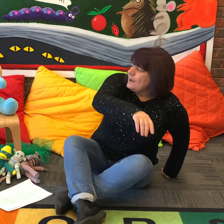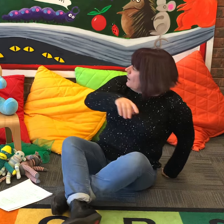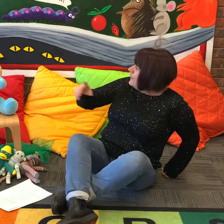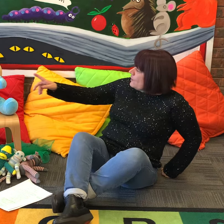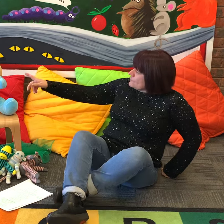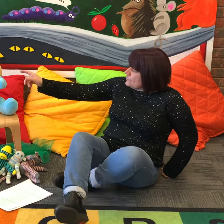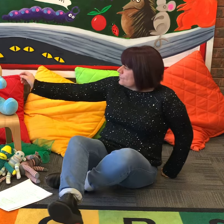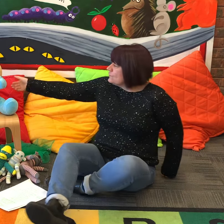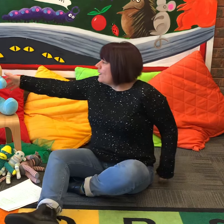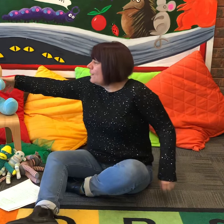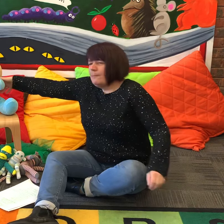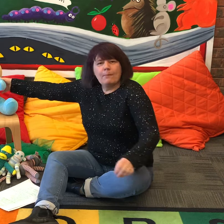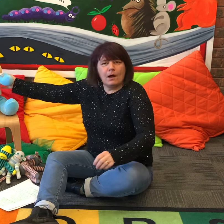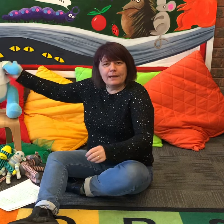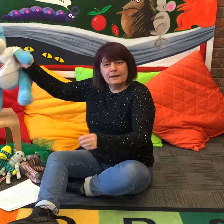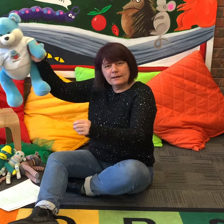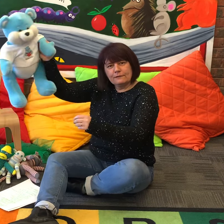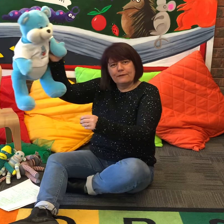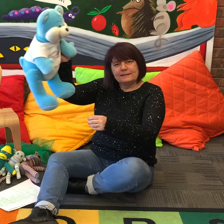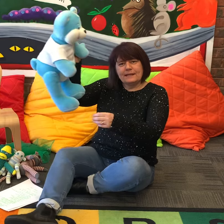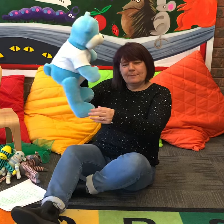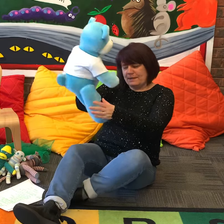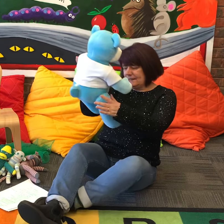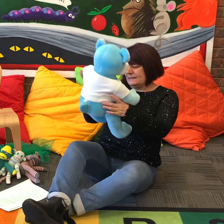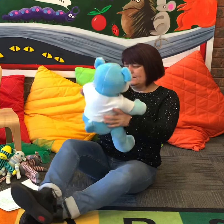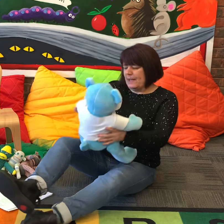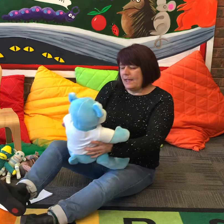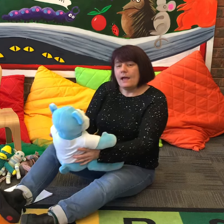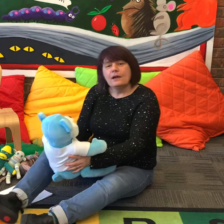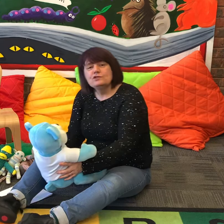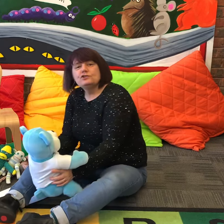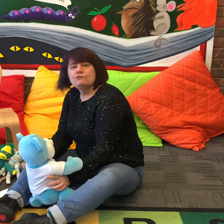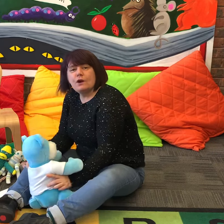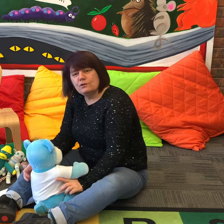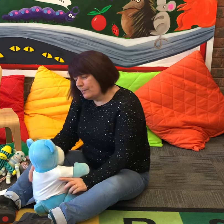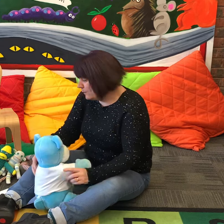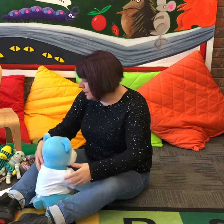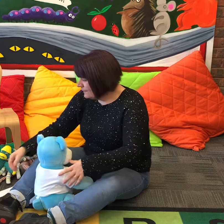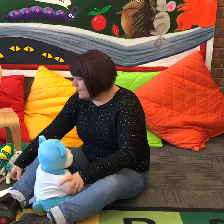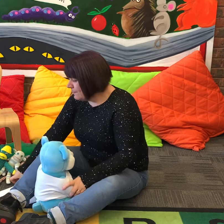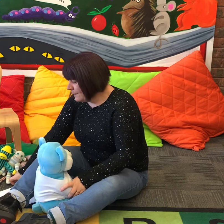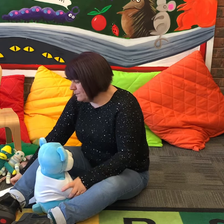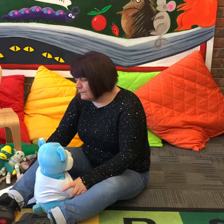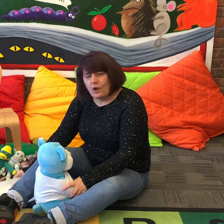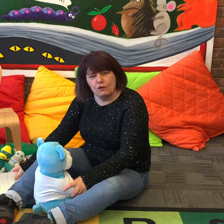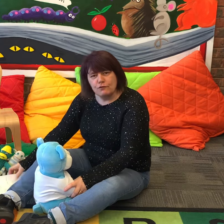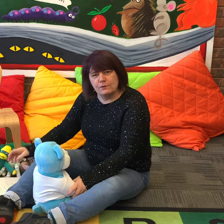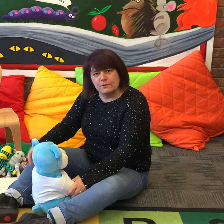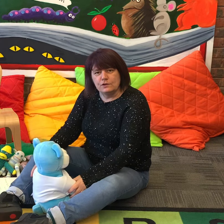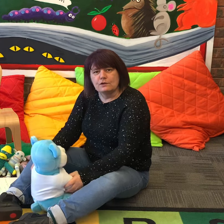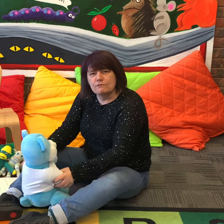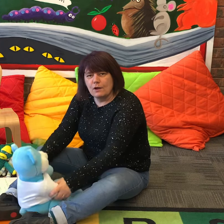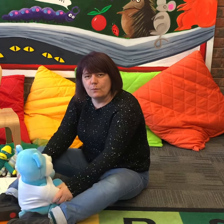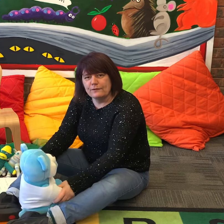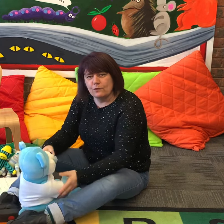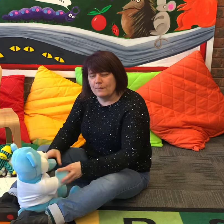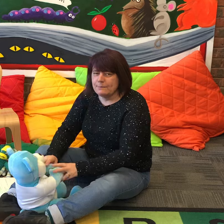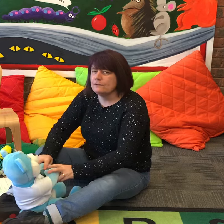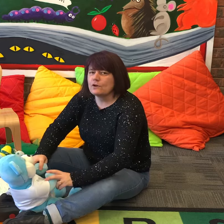I'm going to use my little friend here, my teddy bear, to do row your boat with. Maybe you've got a grown-up that you can row with, or maybe you've got a